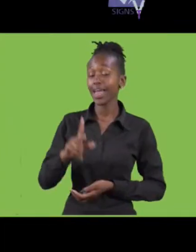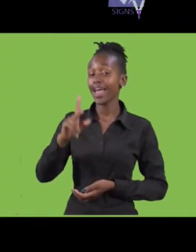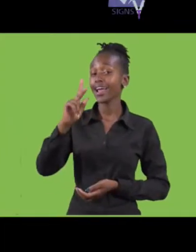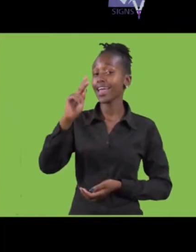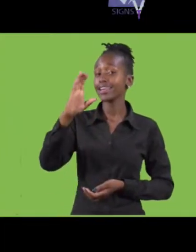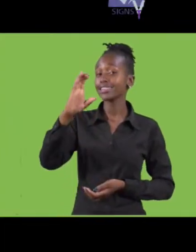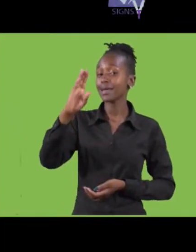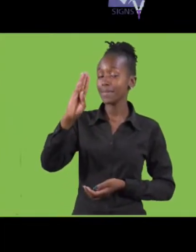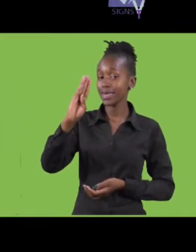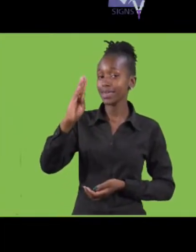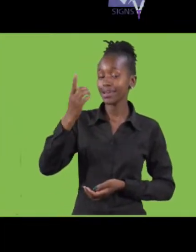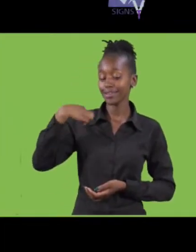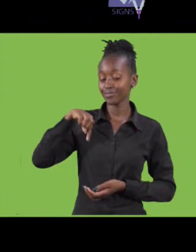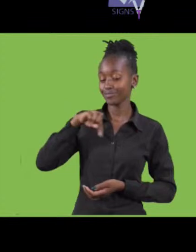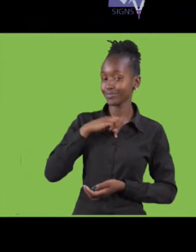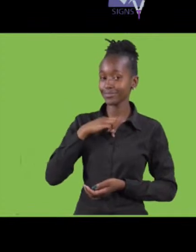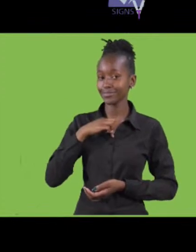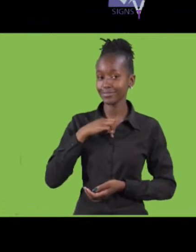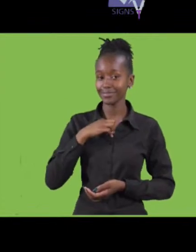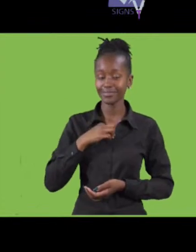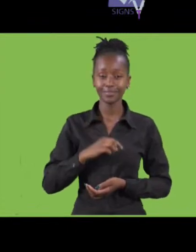KCB ni yetu.